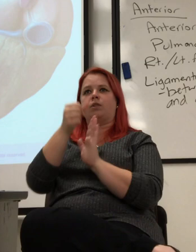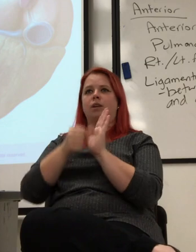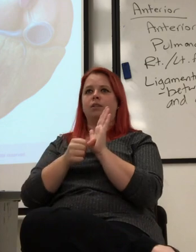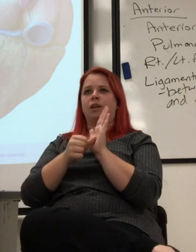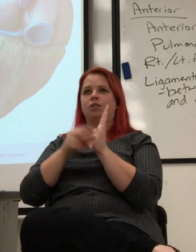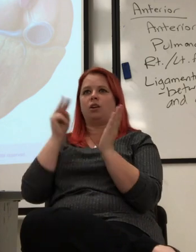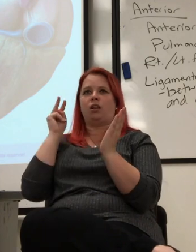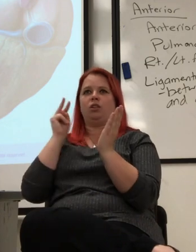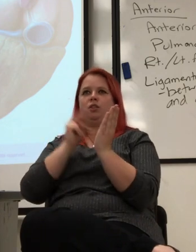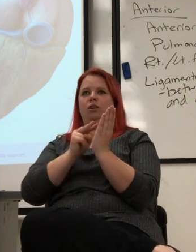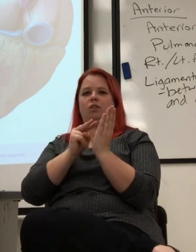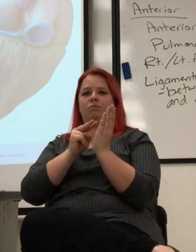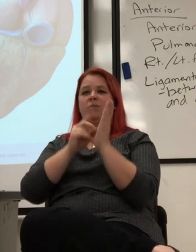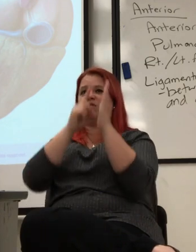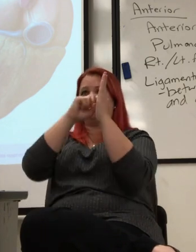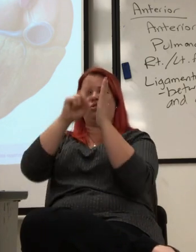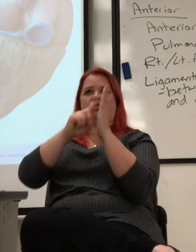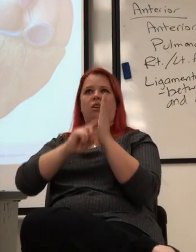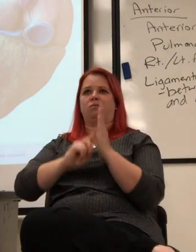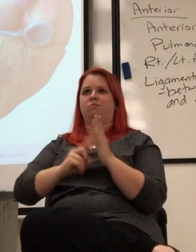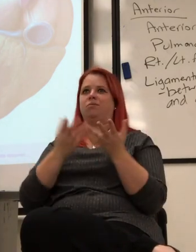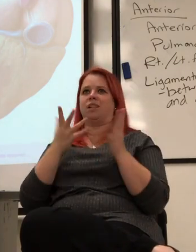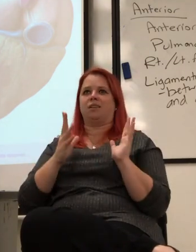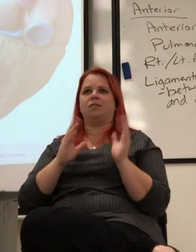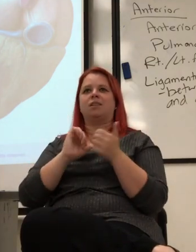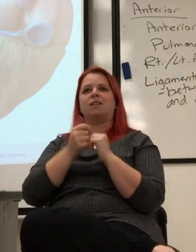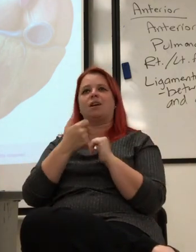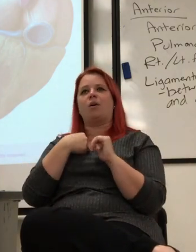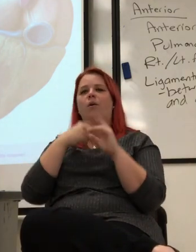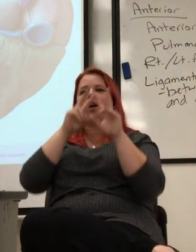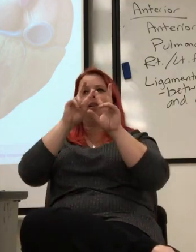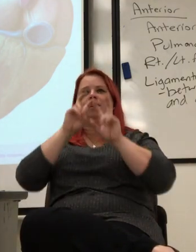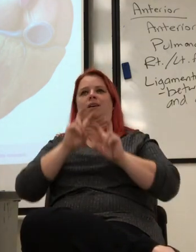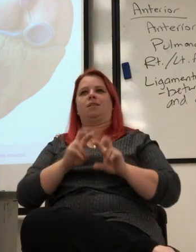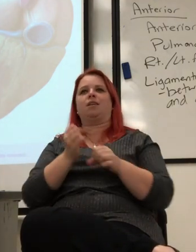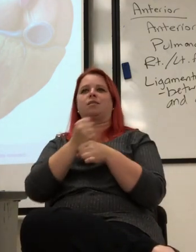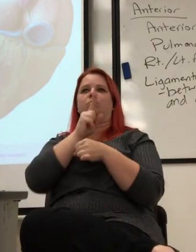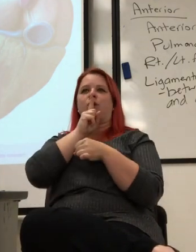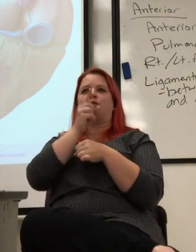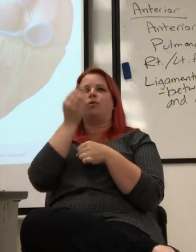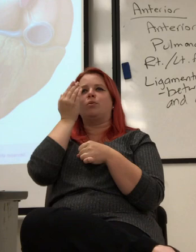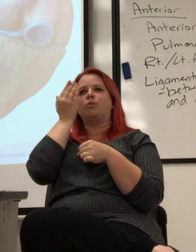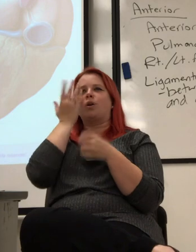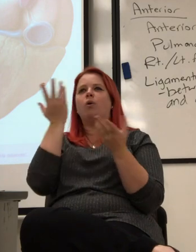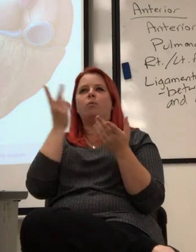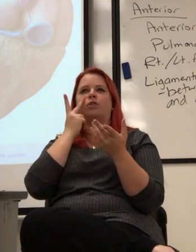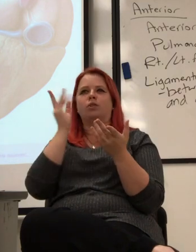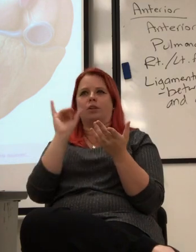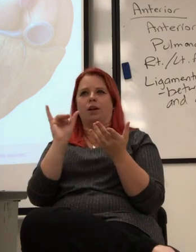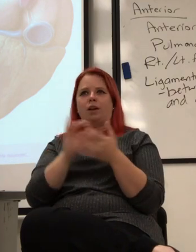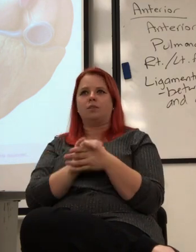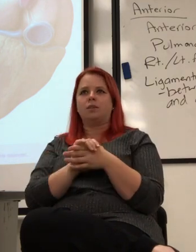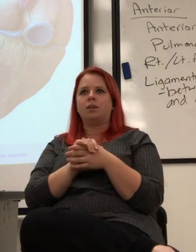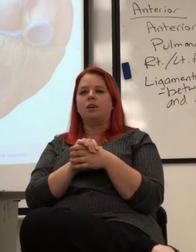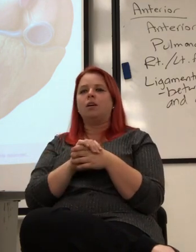look at it. It's just a checkoff page. That's how I assess students that you know what you're looking at.